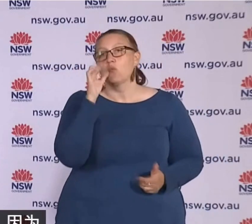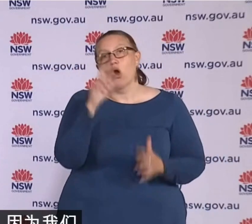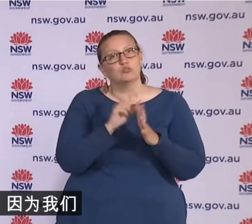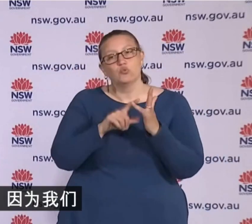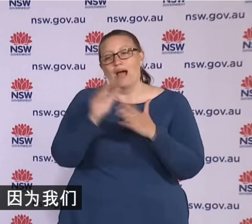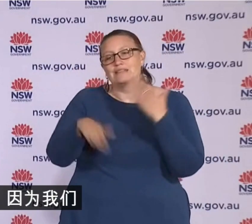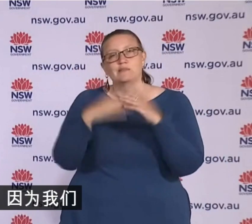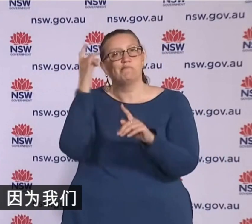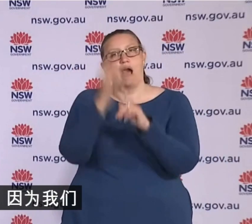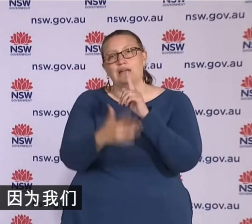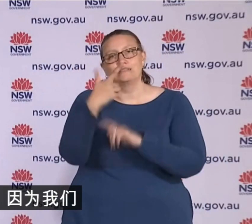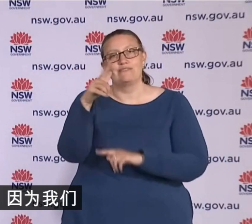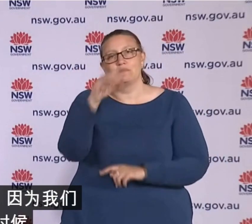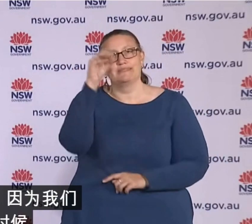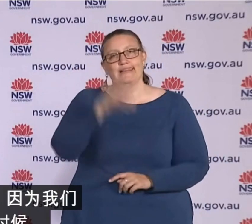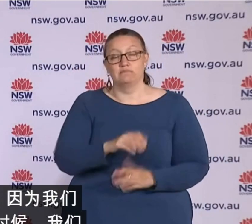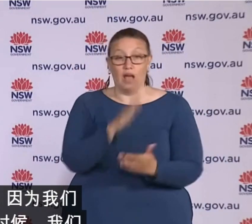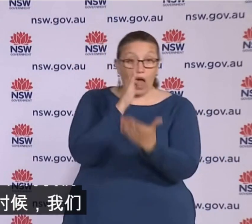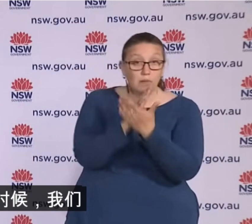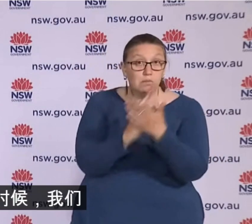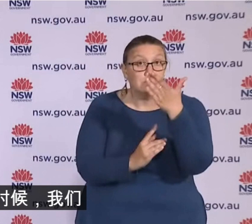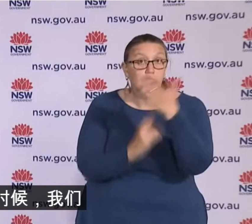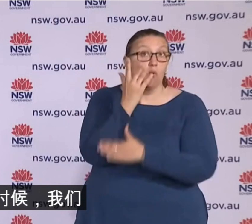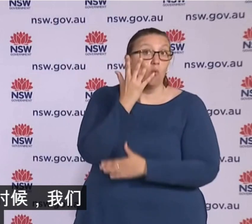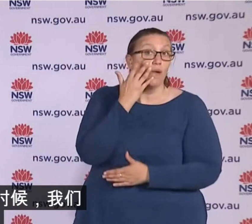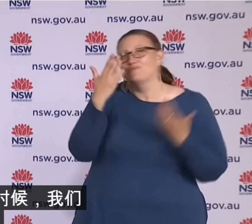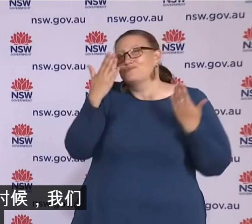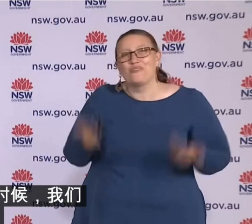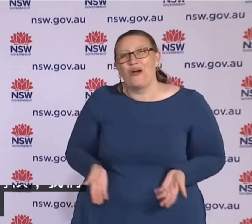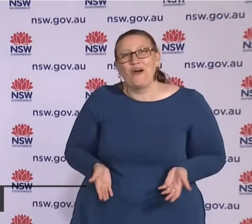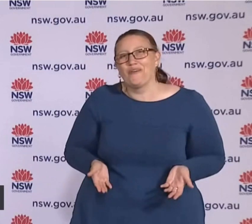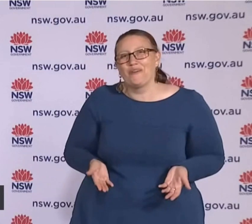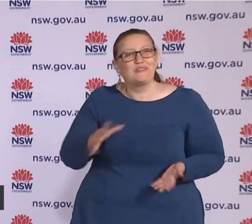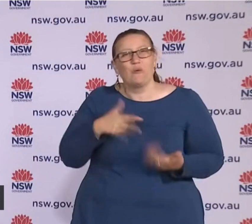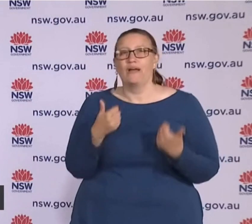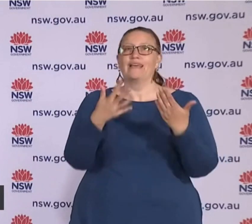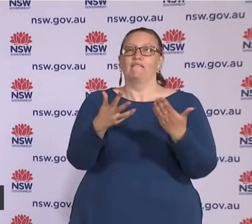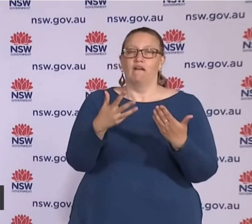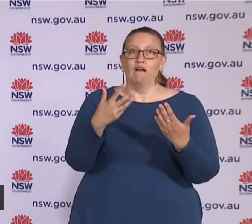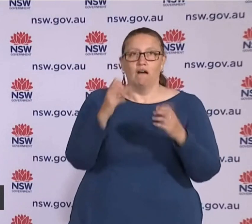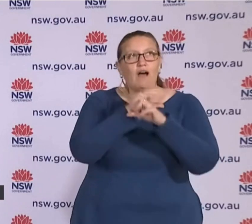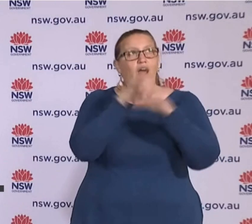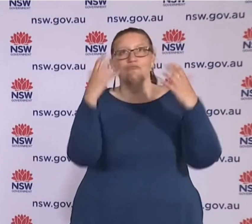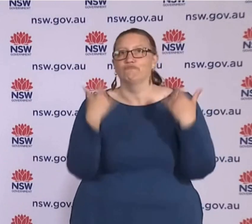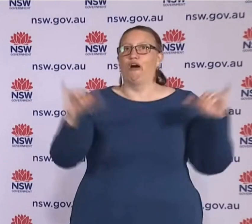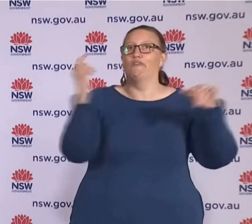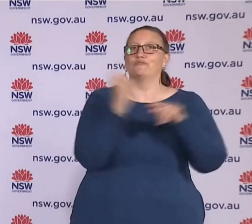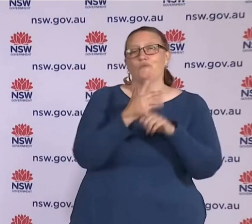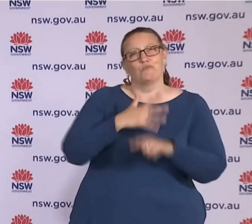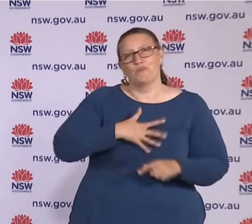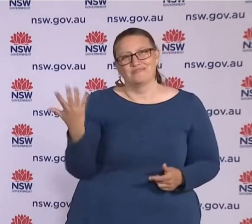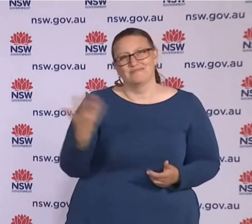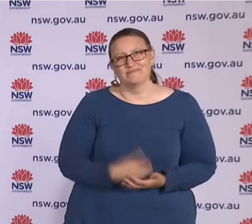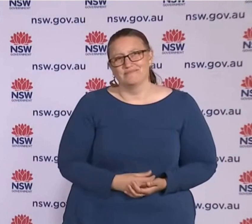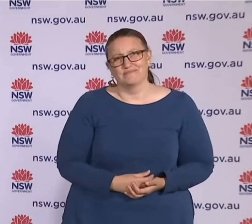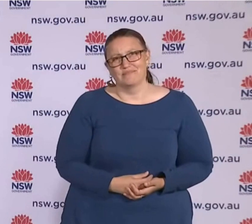70%. Given we don't know when the 70% date is, we don't want to give anybody unrealistic expectations, and therefore we're being very